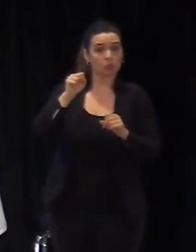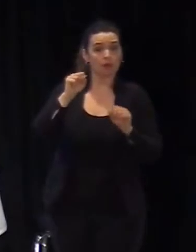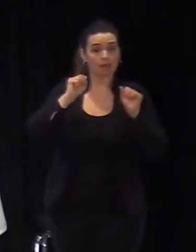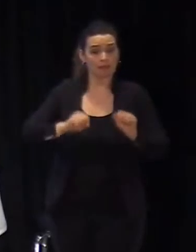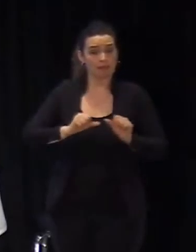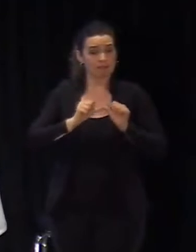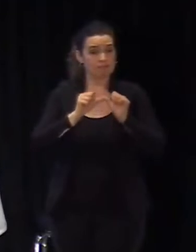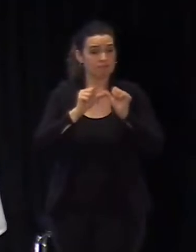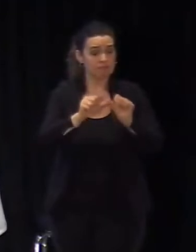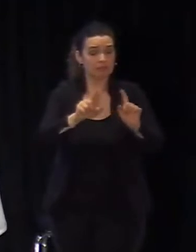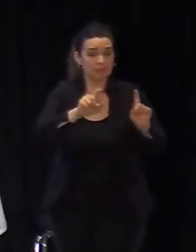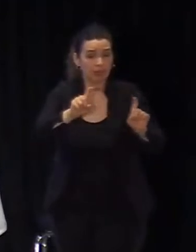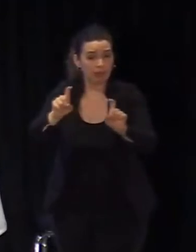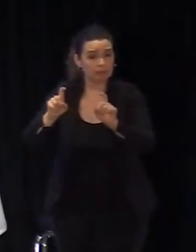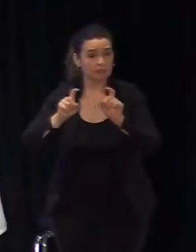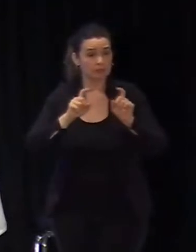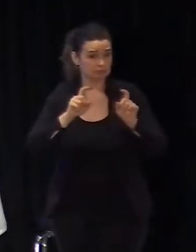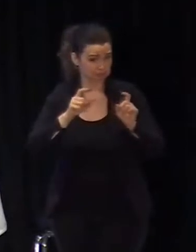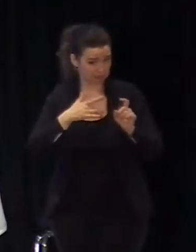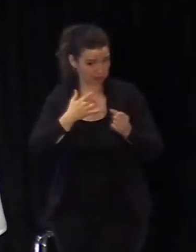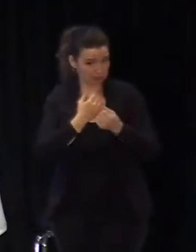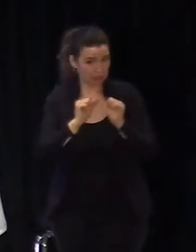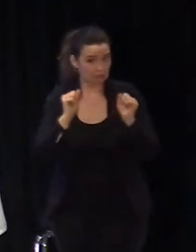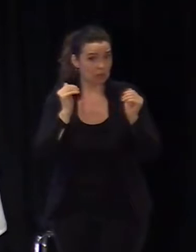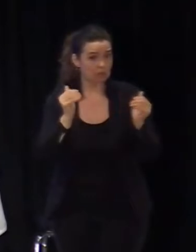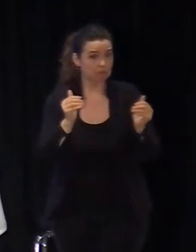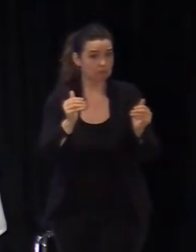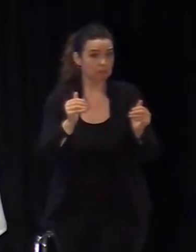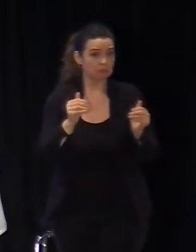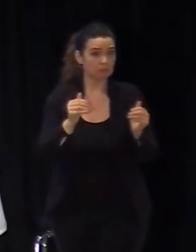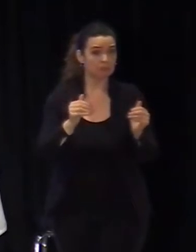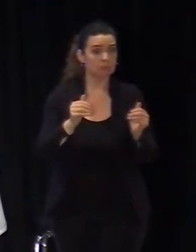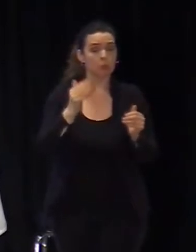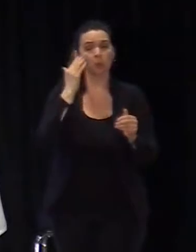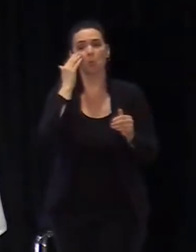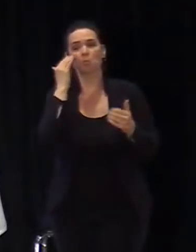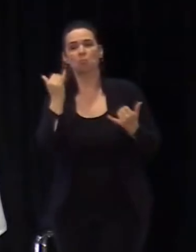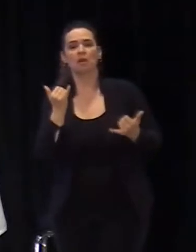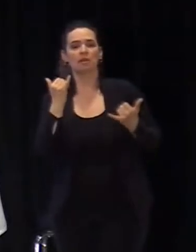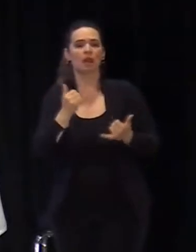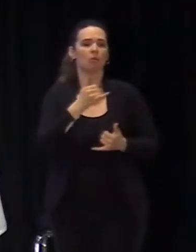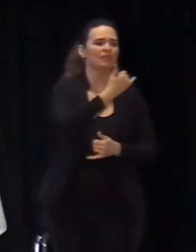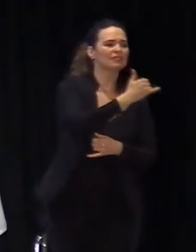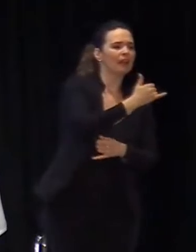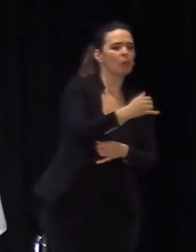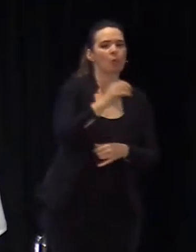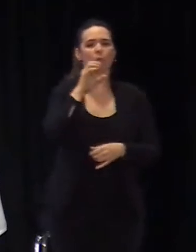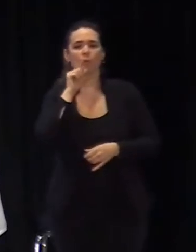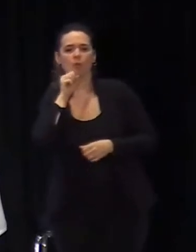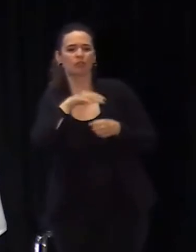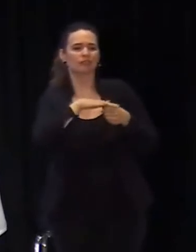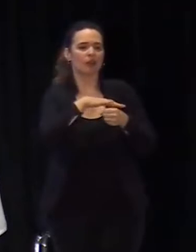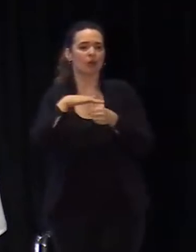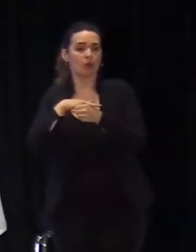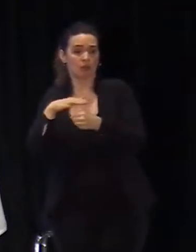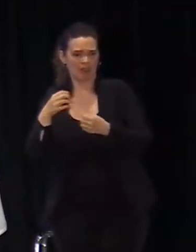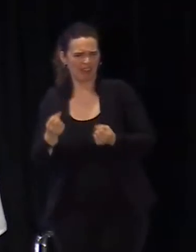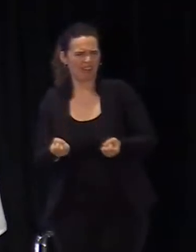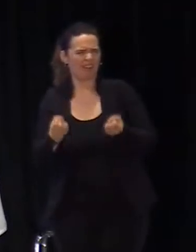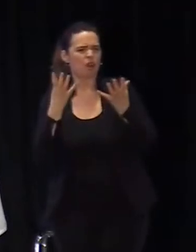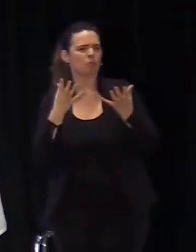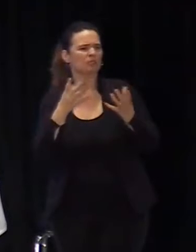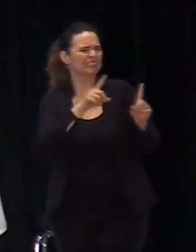more often. Now that we're out of these zones, how much testing is still happening at local school districts at the moment? Hundreds a day. So if